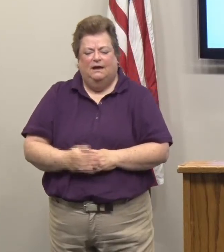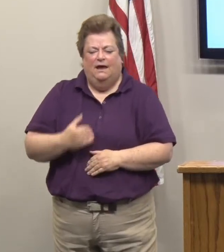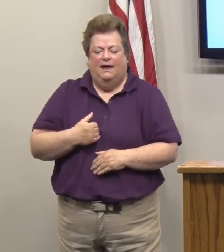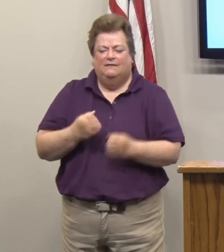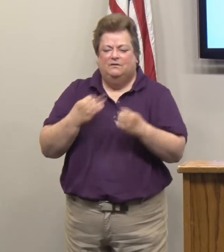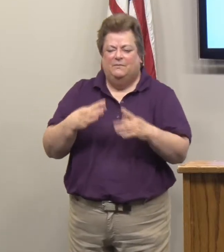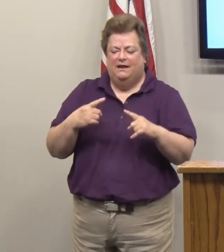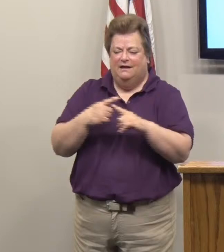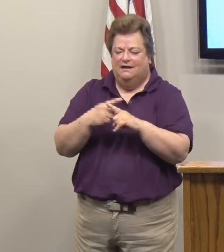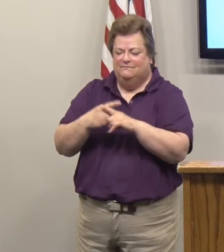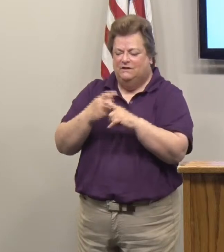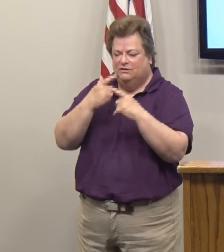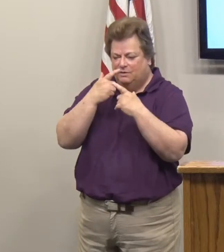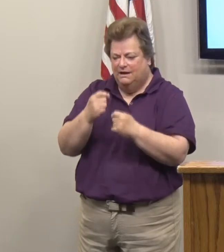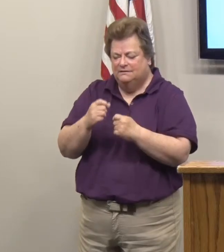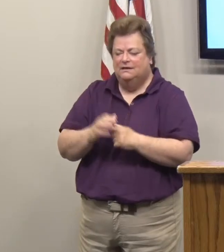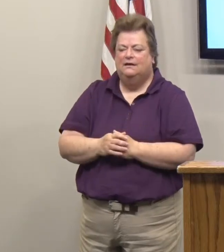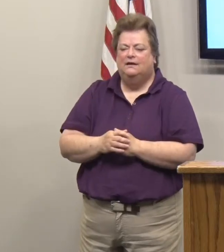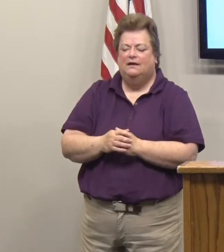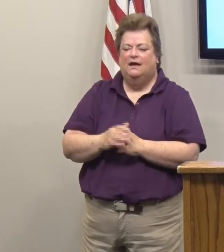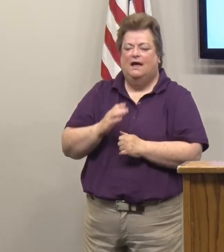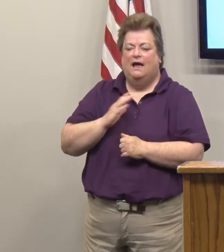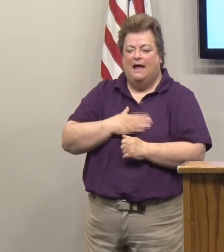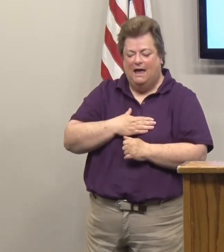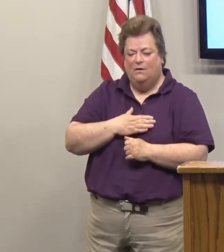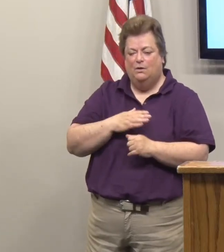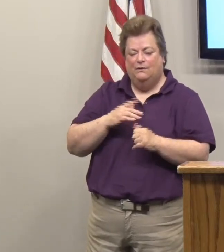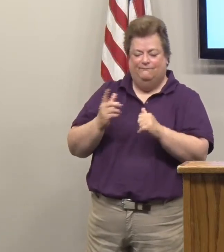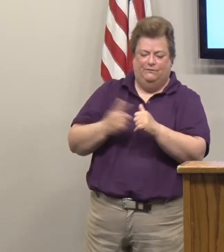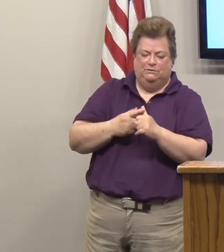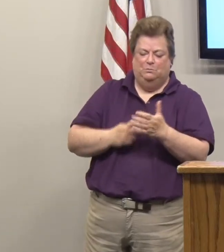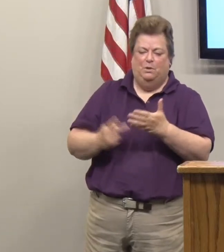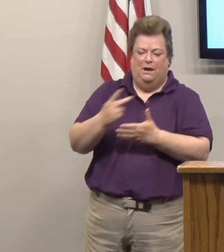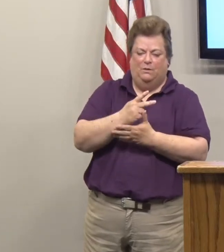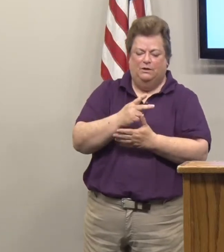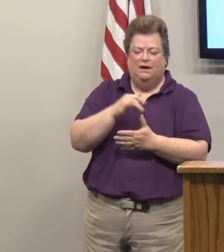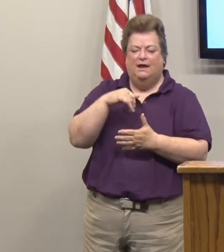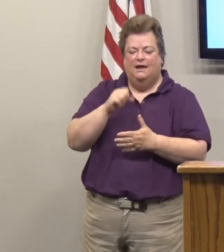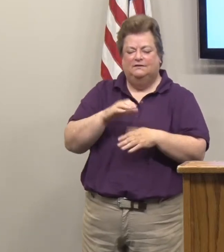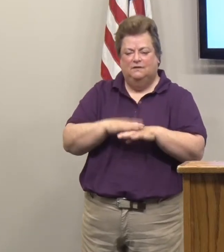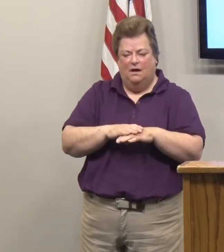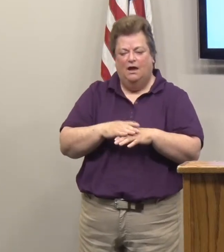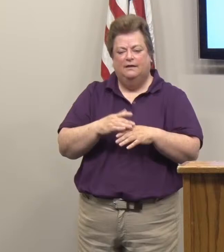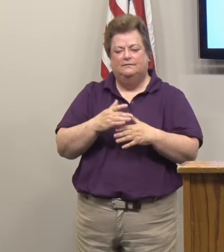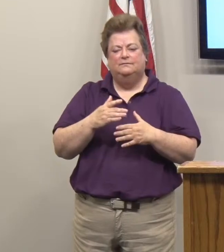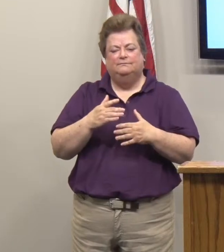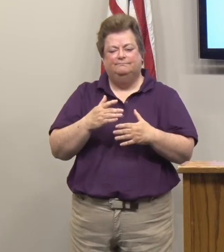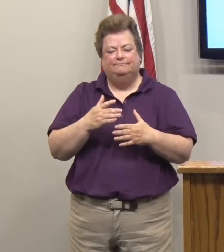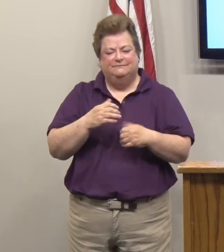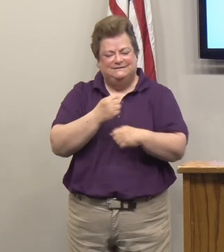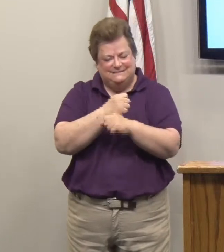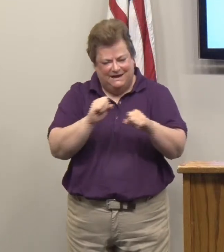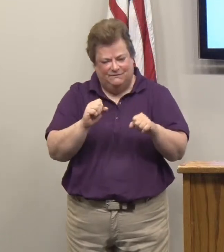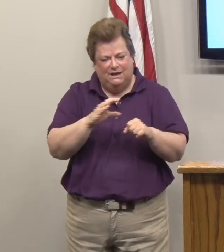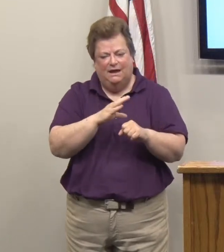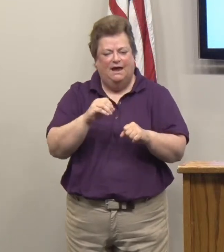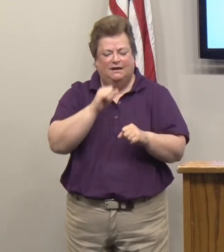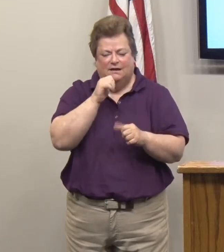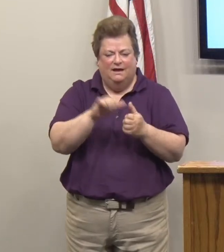It's if the mayor is going to declare a curfew with no intention of arresting or citing people for breaking it, what message does that send? You know, when there